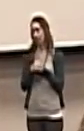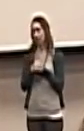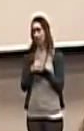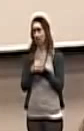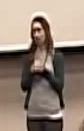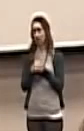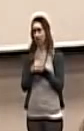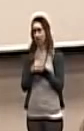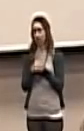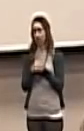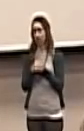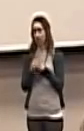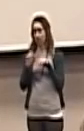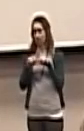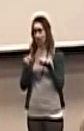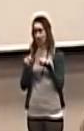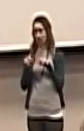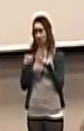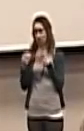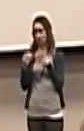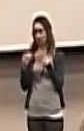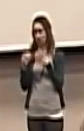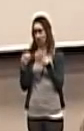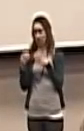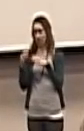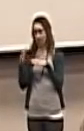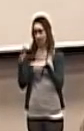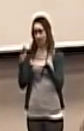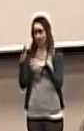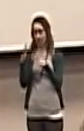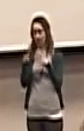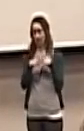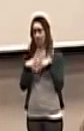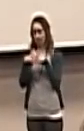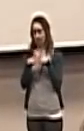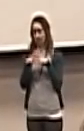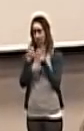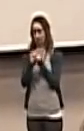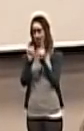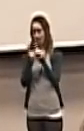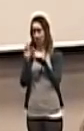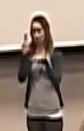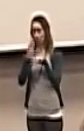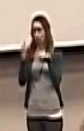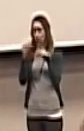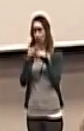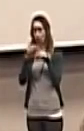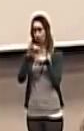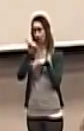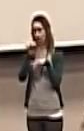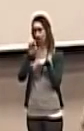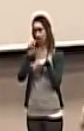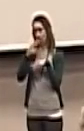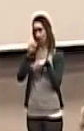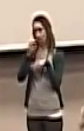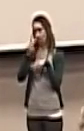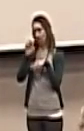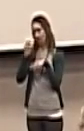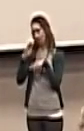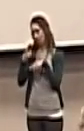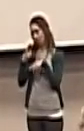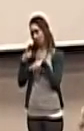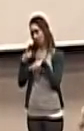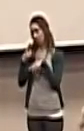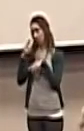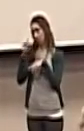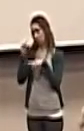word Jehovah. The word is used nearly 7,000 times in the Old Testament. It